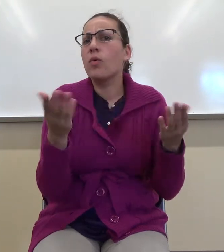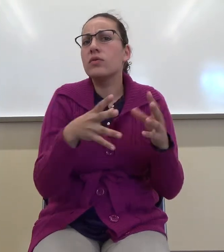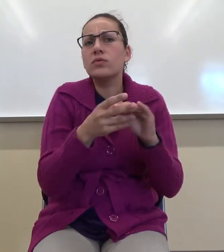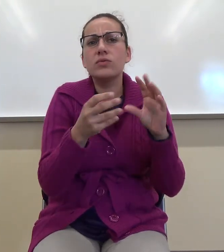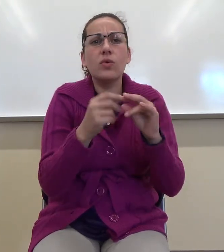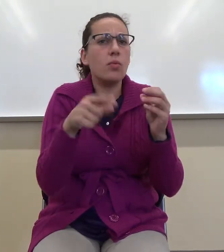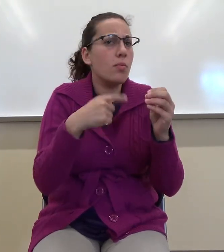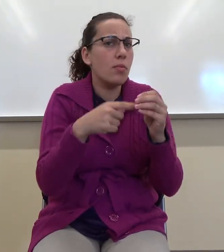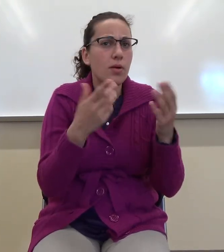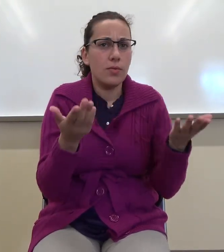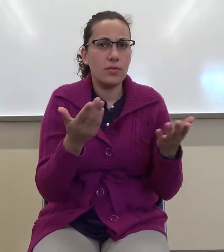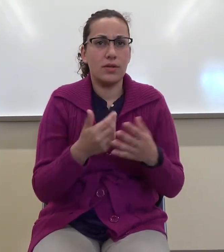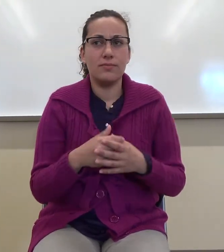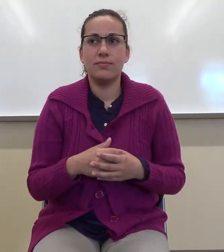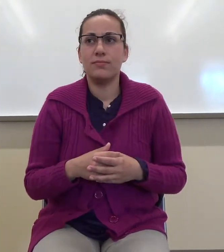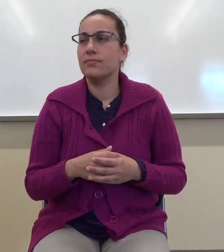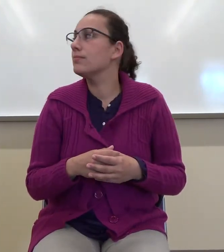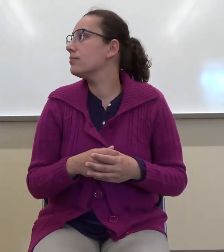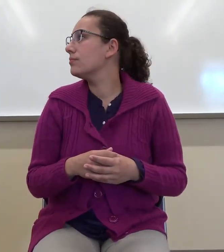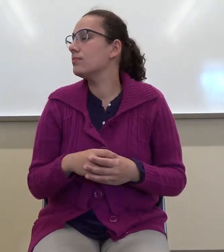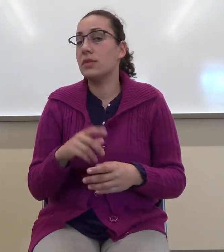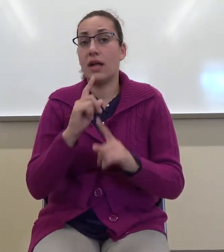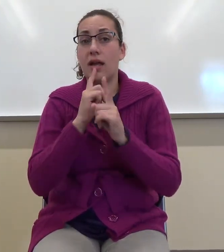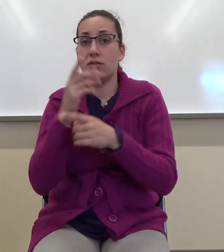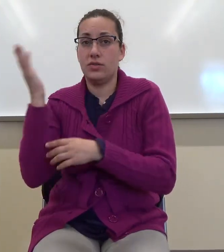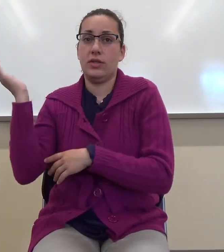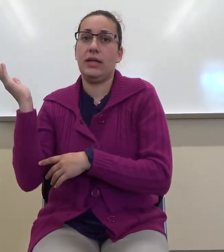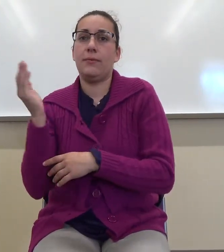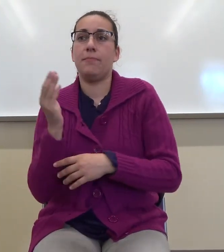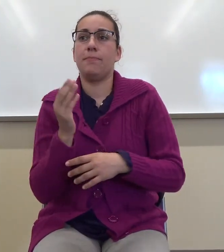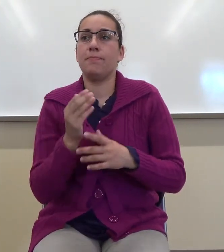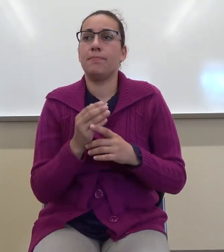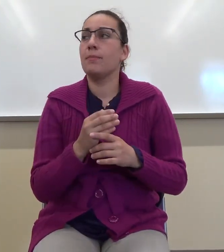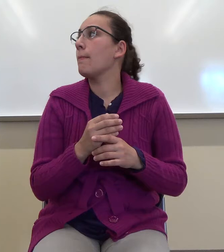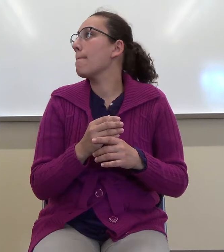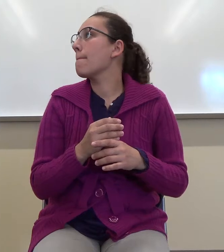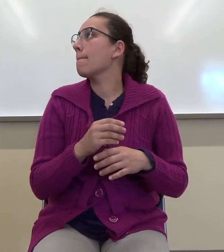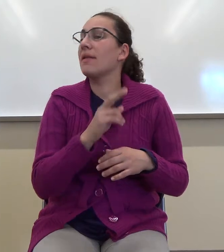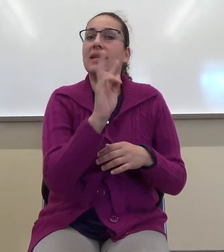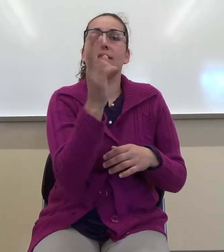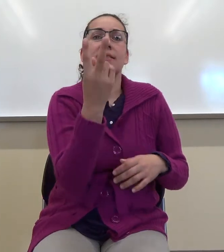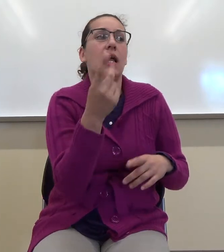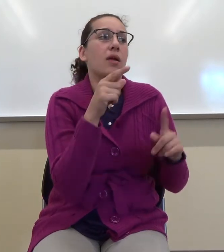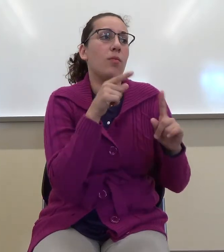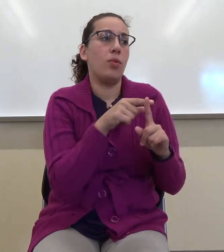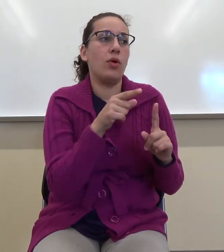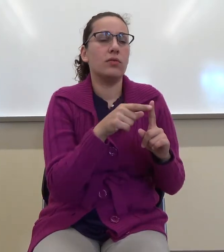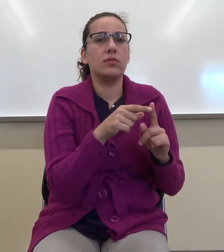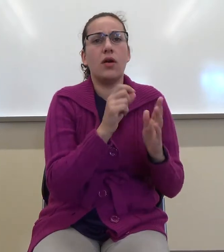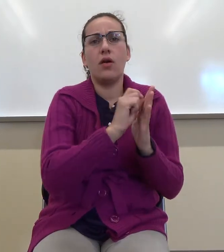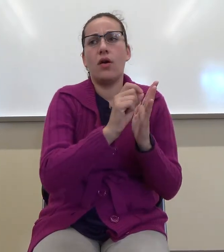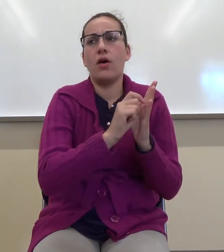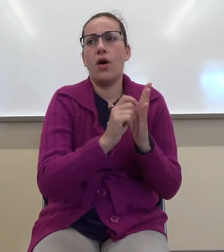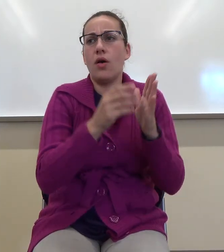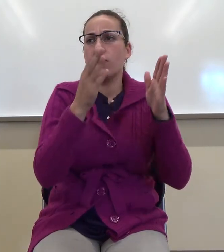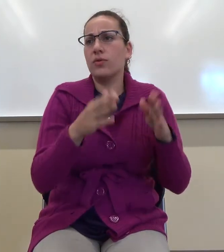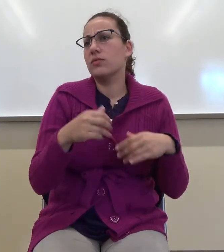to this, right? What's the author trying to tell me about the subject?